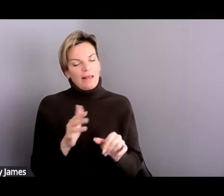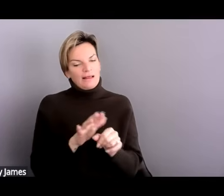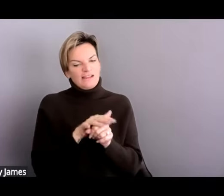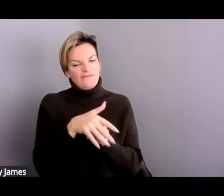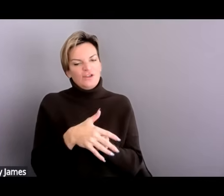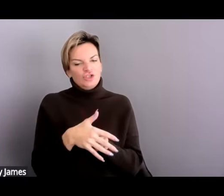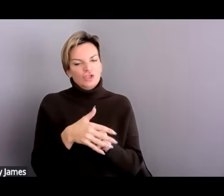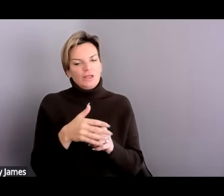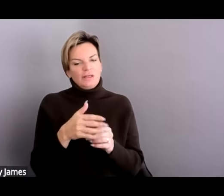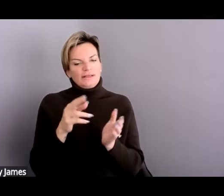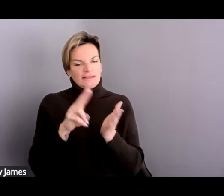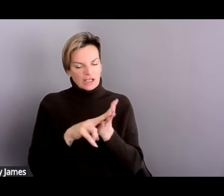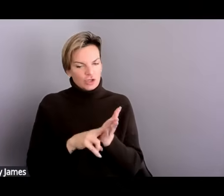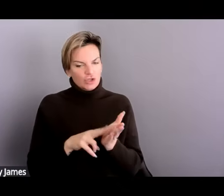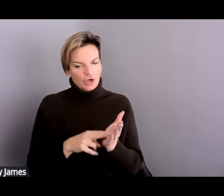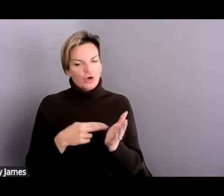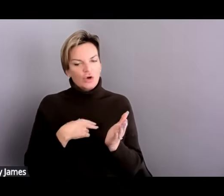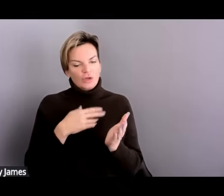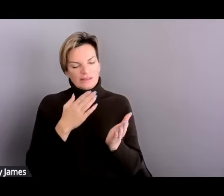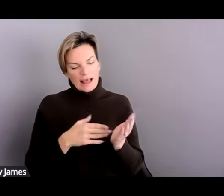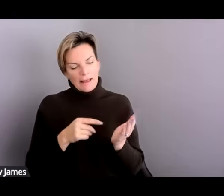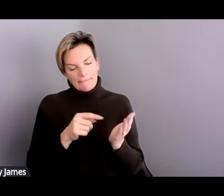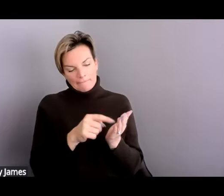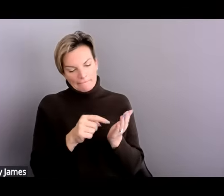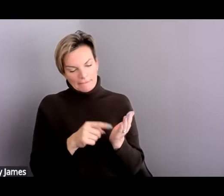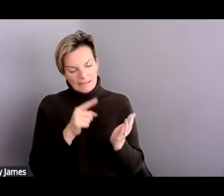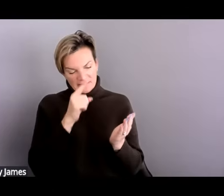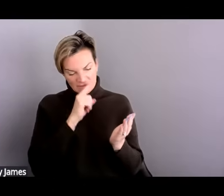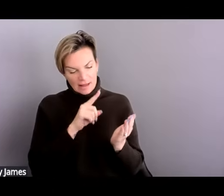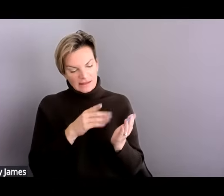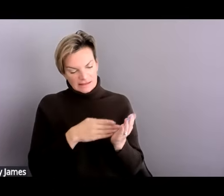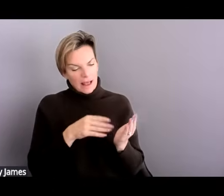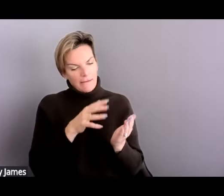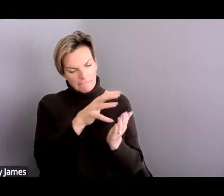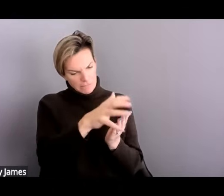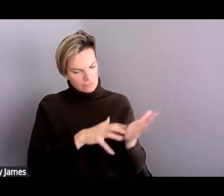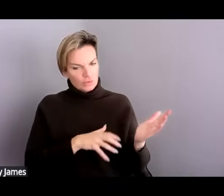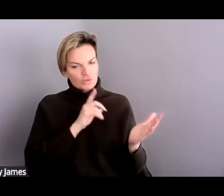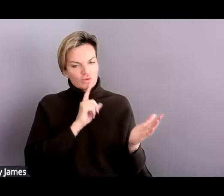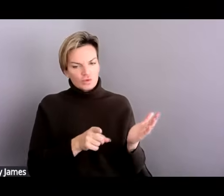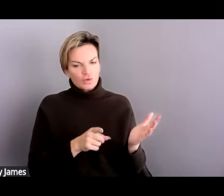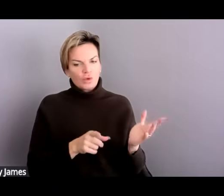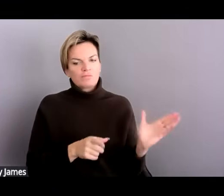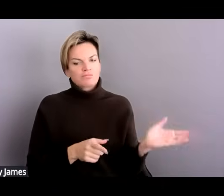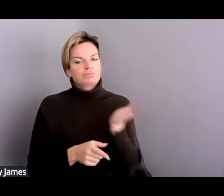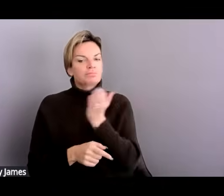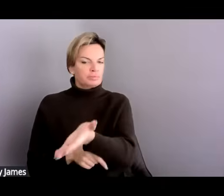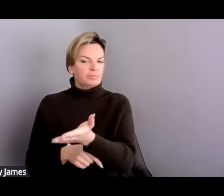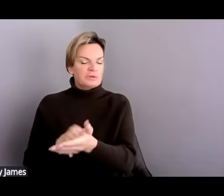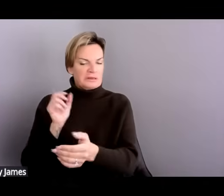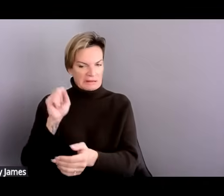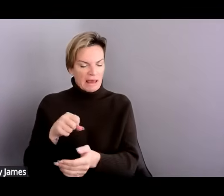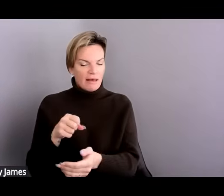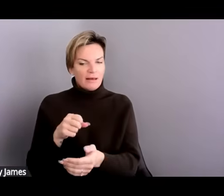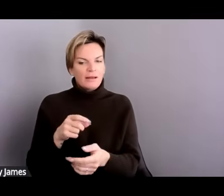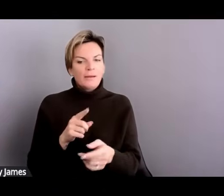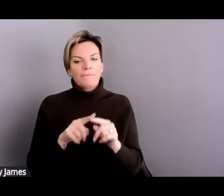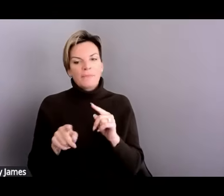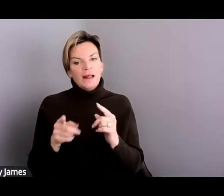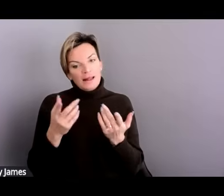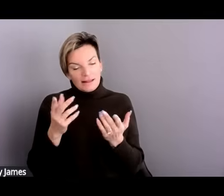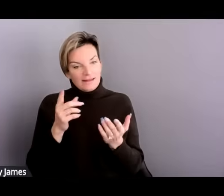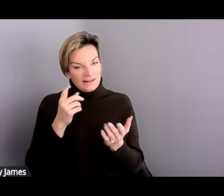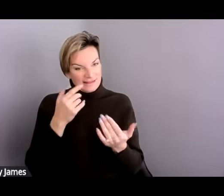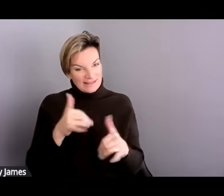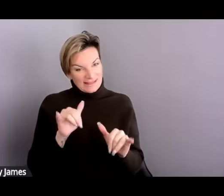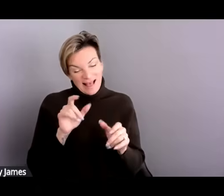signatures that we can put the matter on the ballot or the candidate on the ballot, but we'll still investigate because people are submitting bad